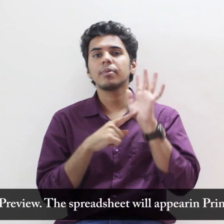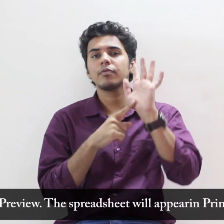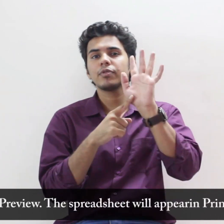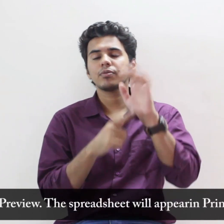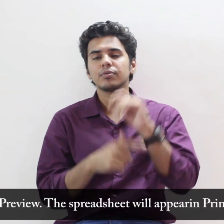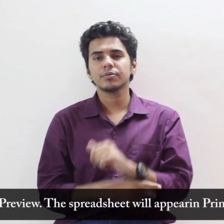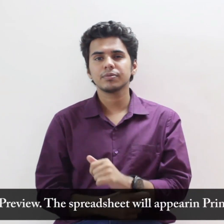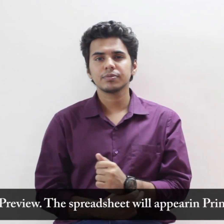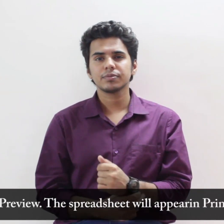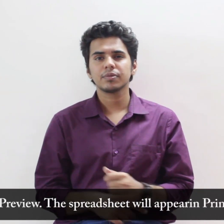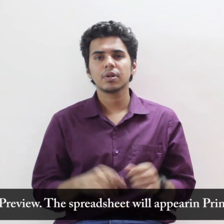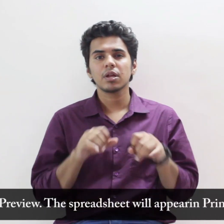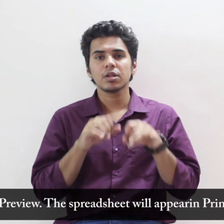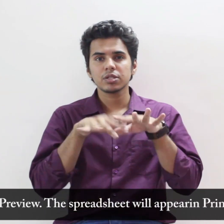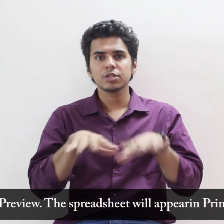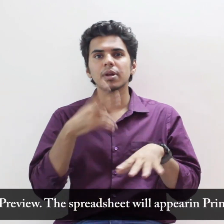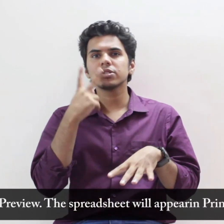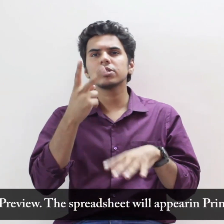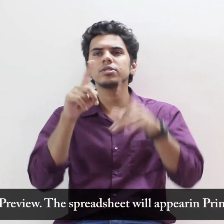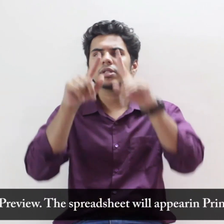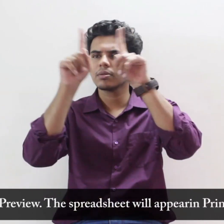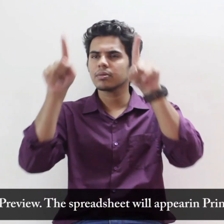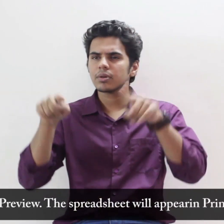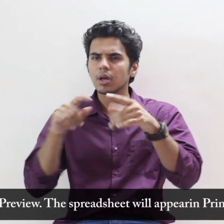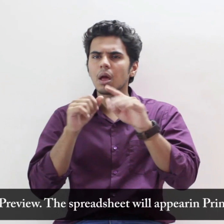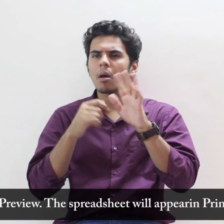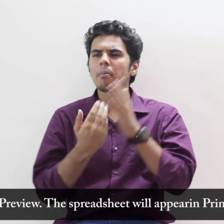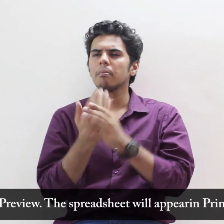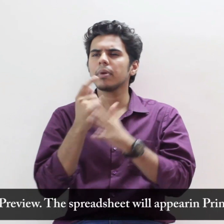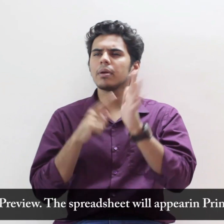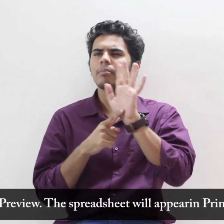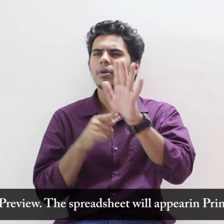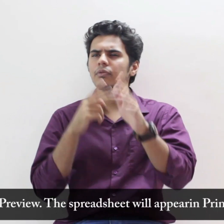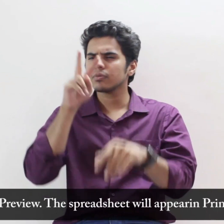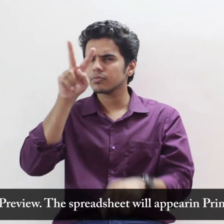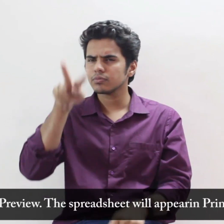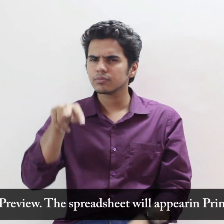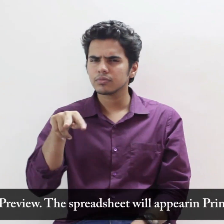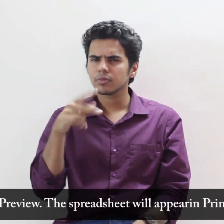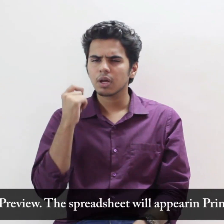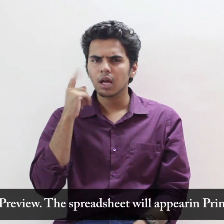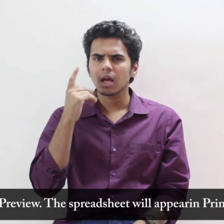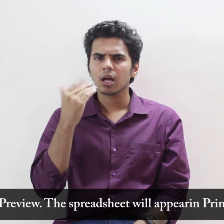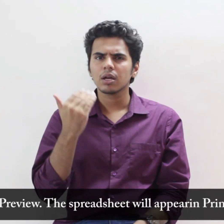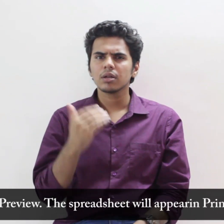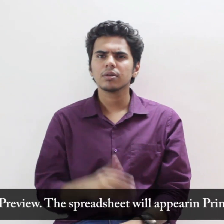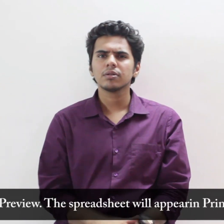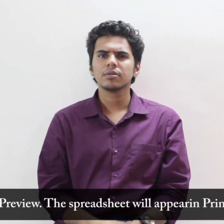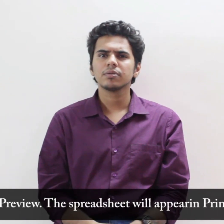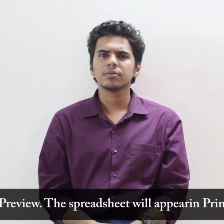3. Select Print Preview. The spreadsheet will appear in Print Preview view.